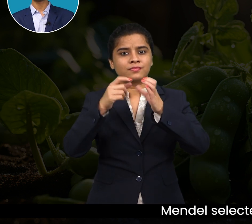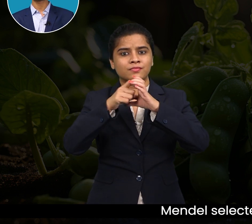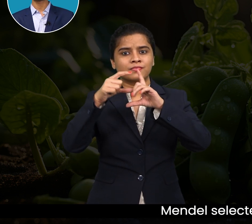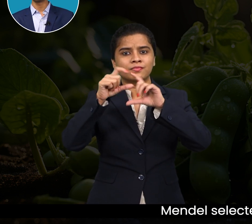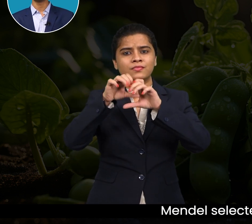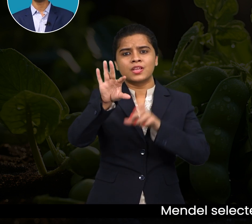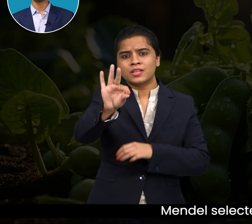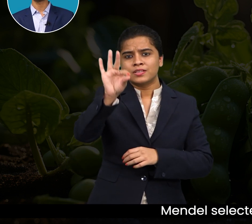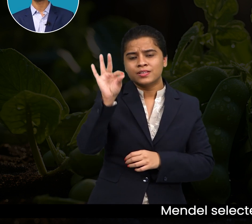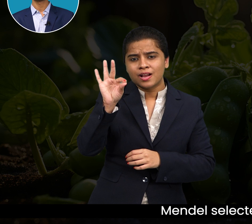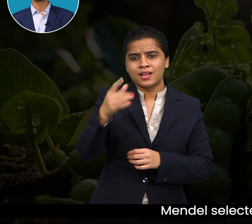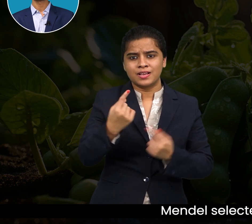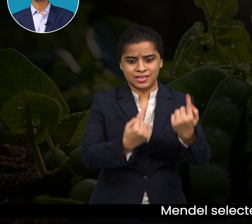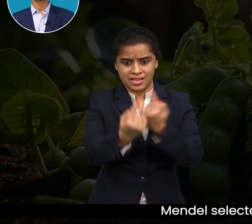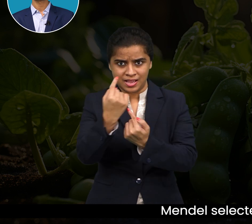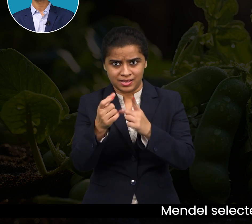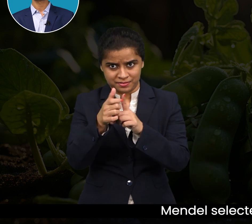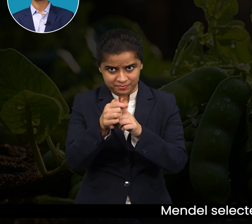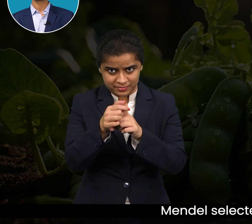Mendel selected garden peas,